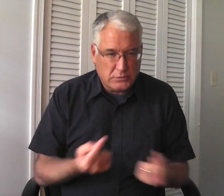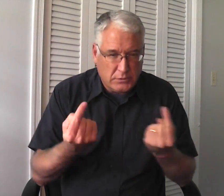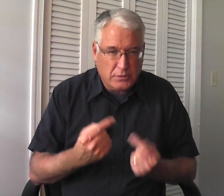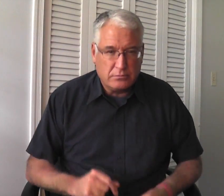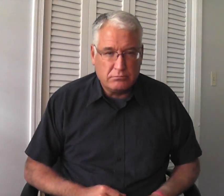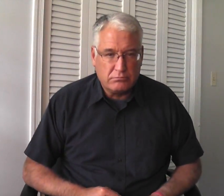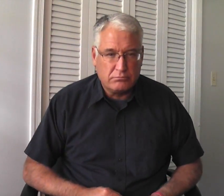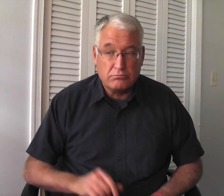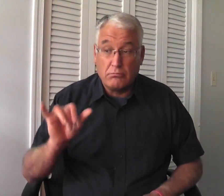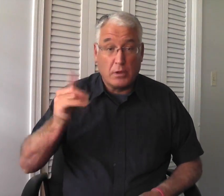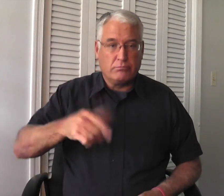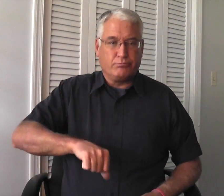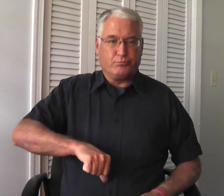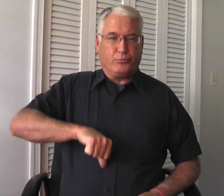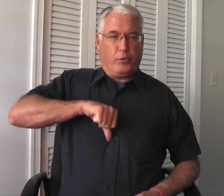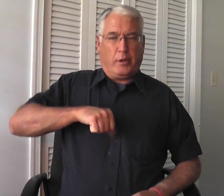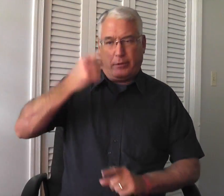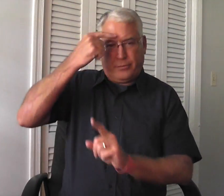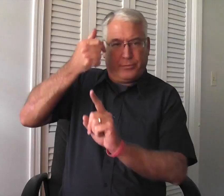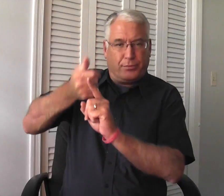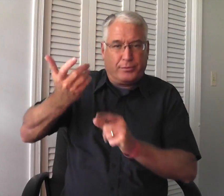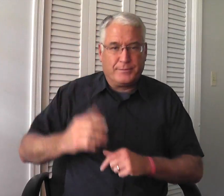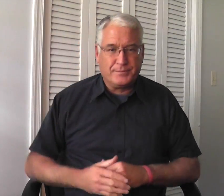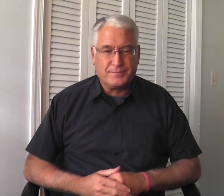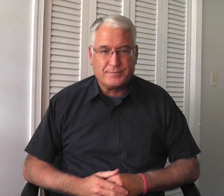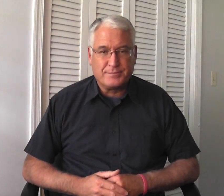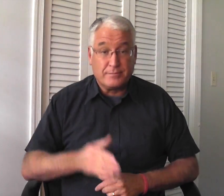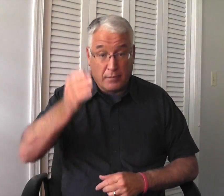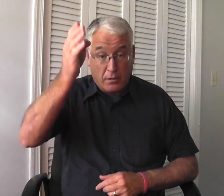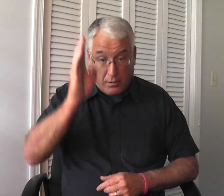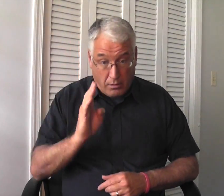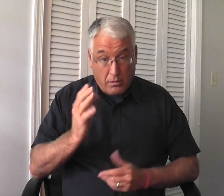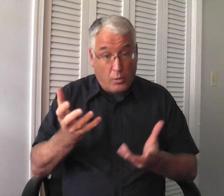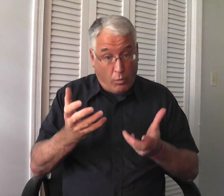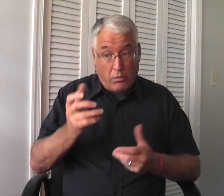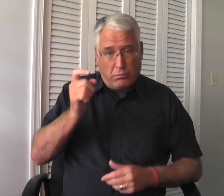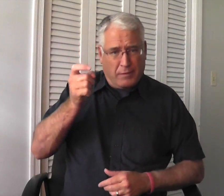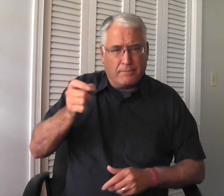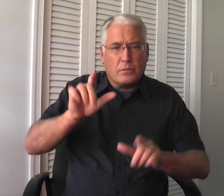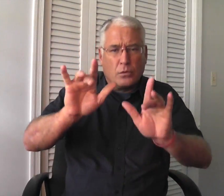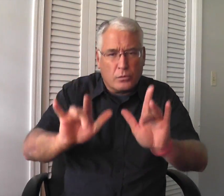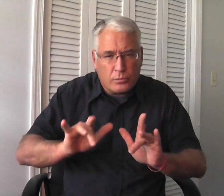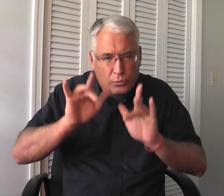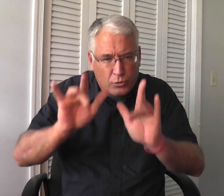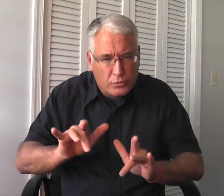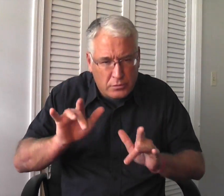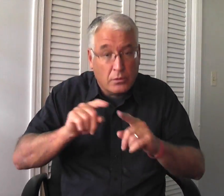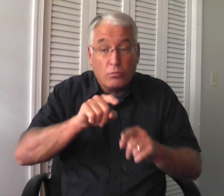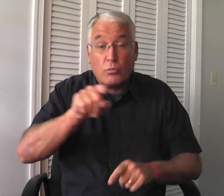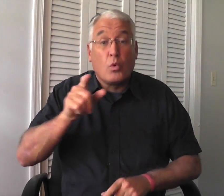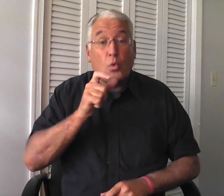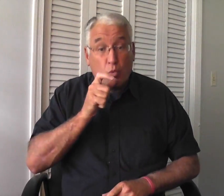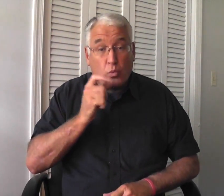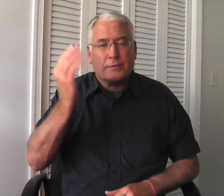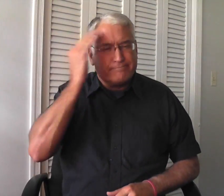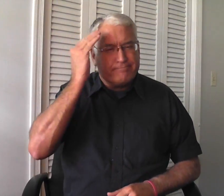their hearts. Their hearts were full of sin. They were full of pride themselves. God wanted to give